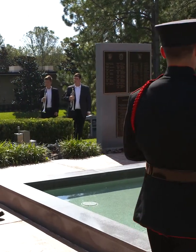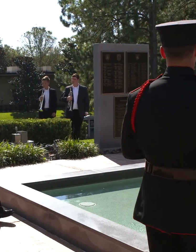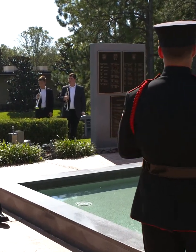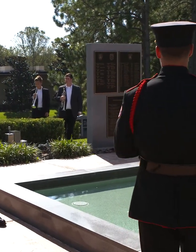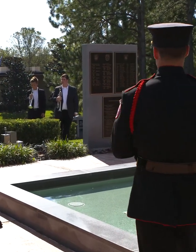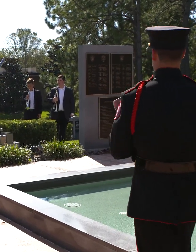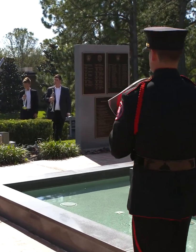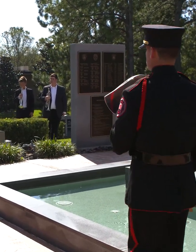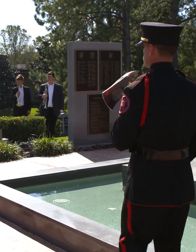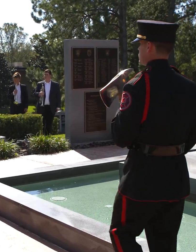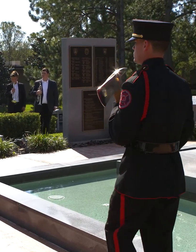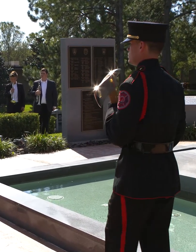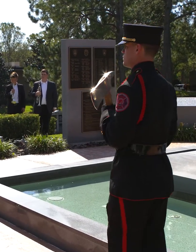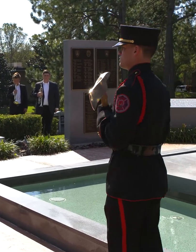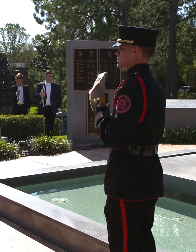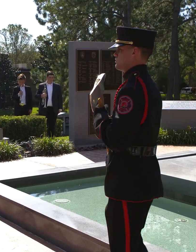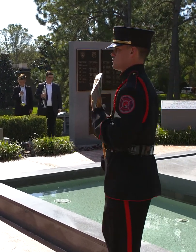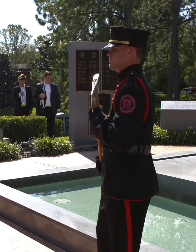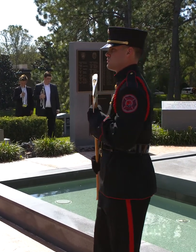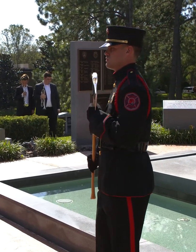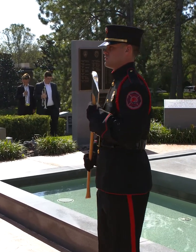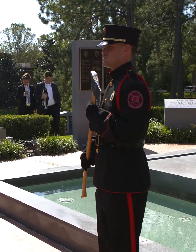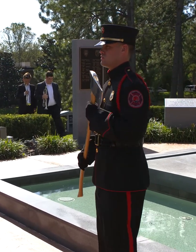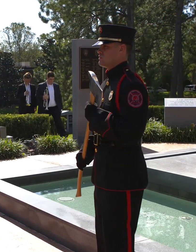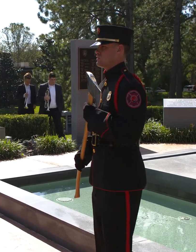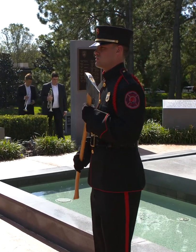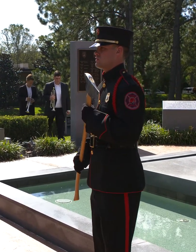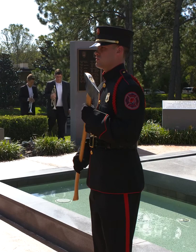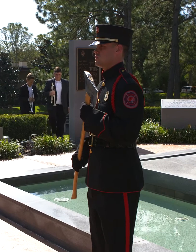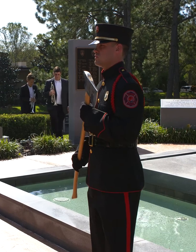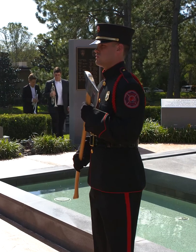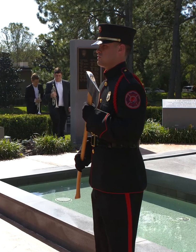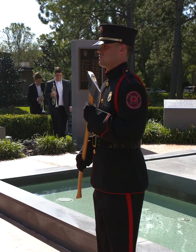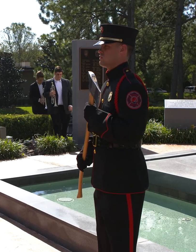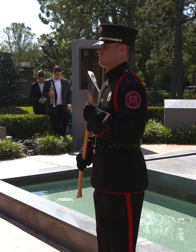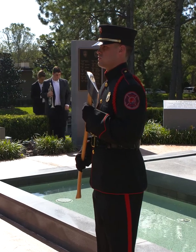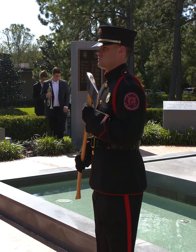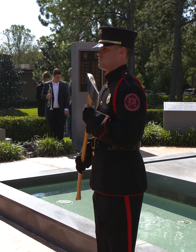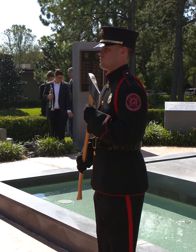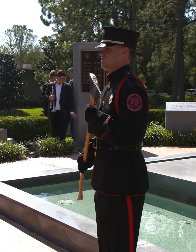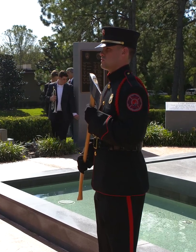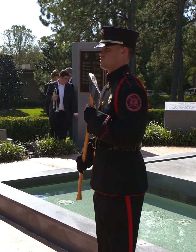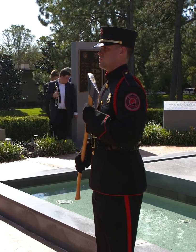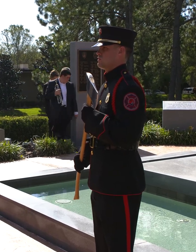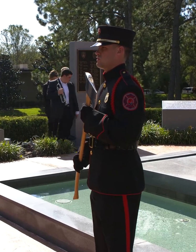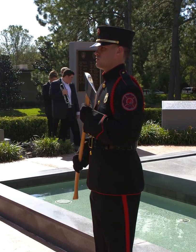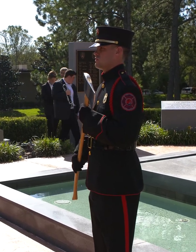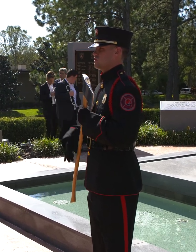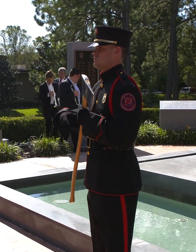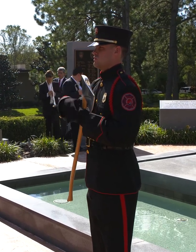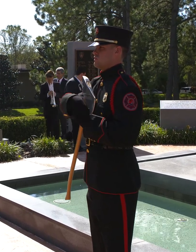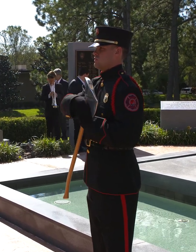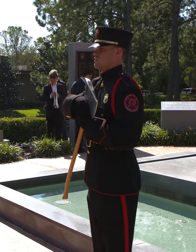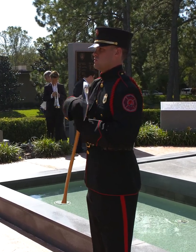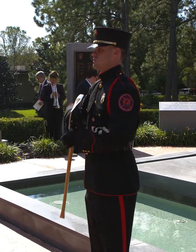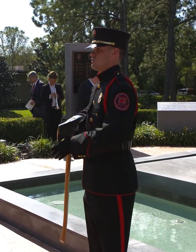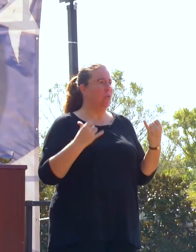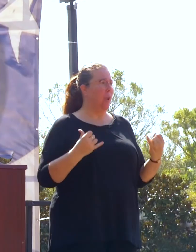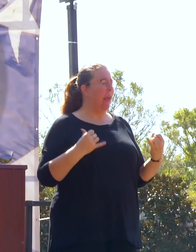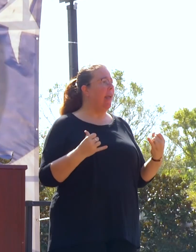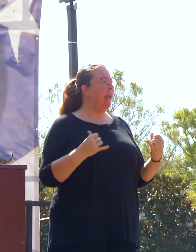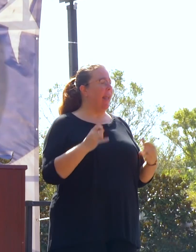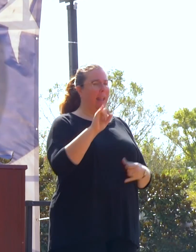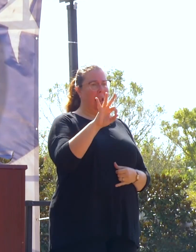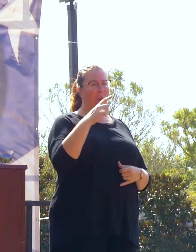me. It's our duty to keep alive the sacrifice of those who died on September 11th. As long as